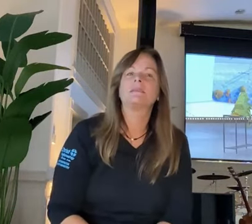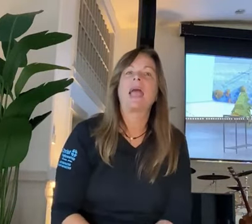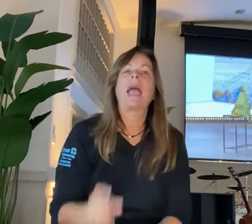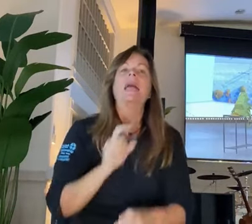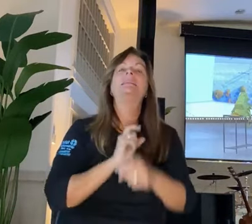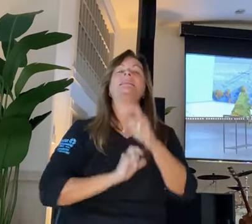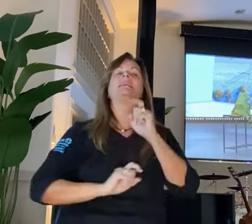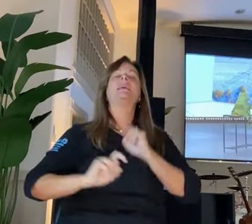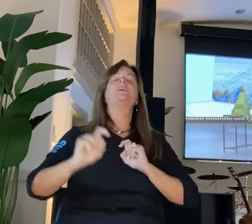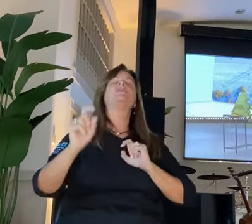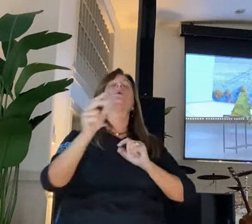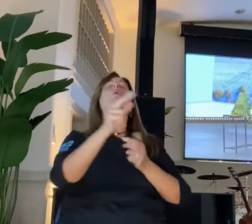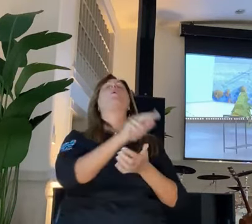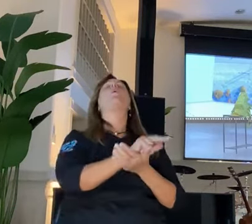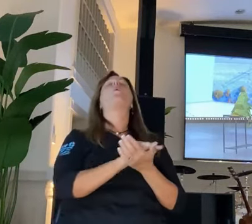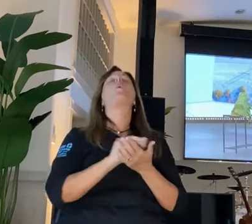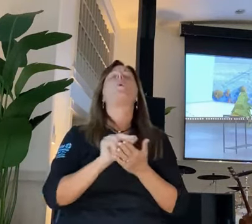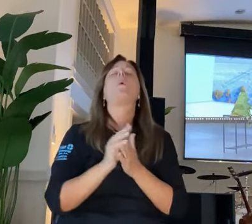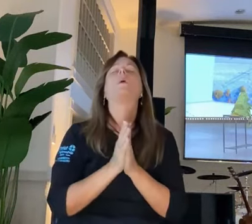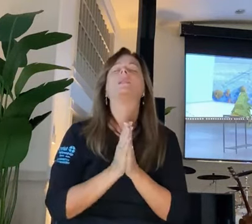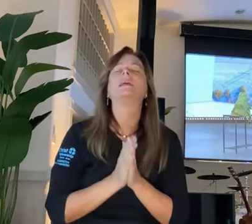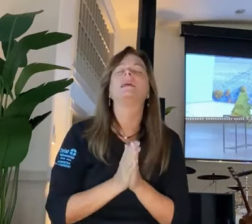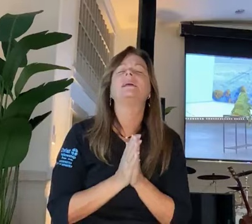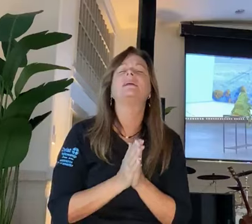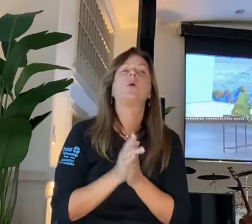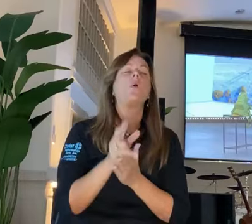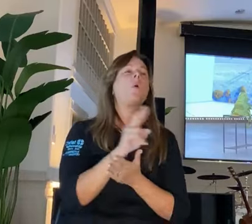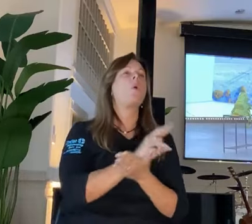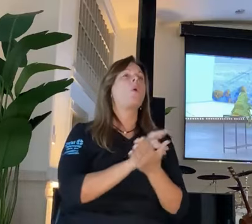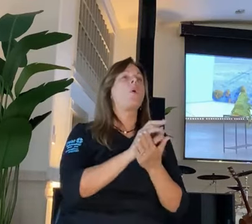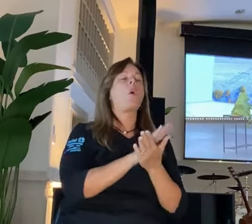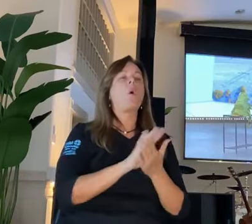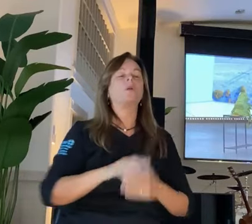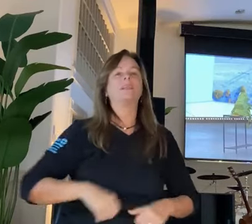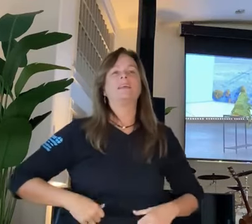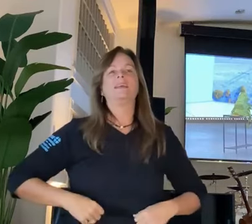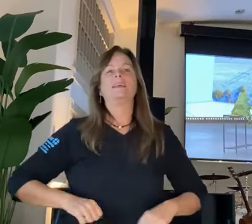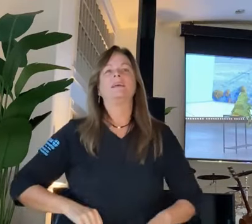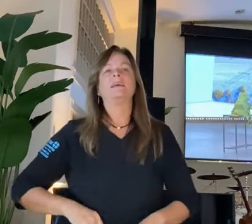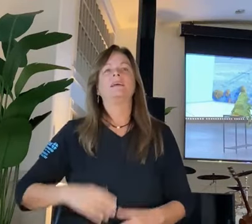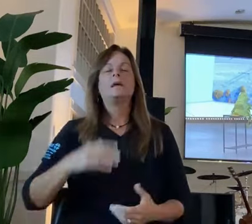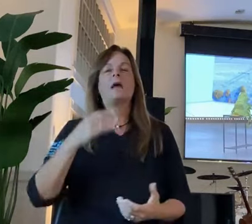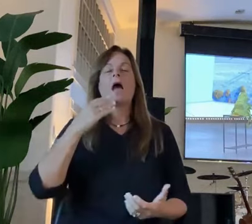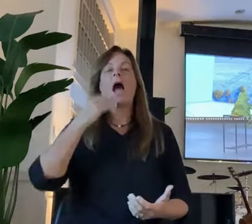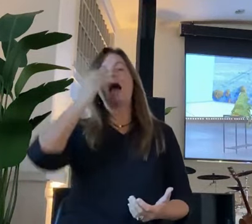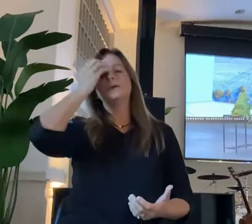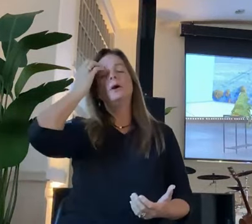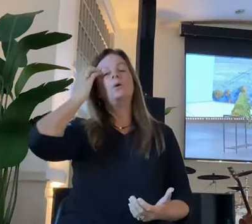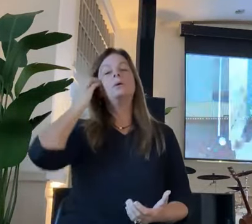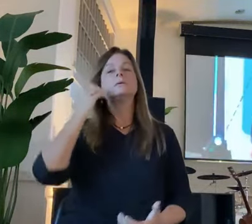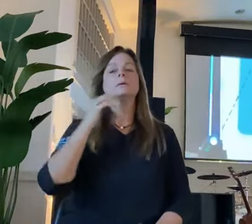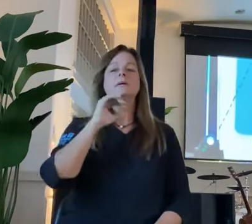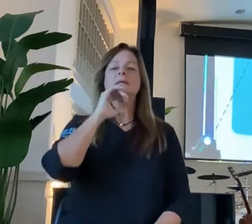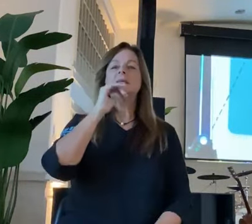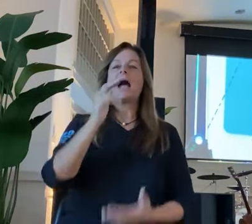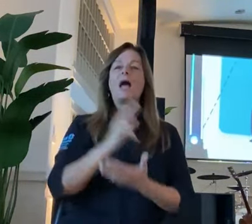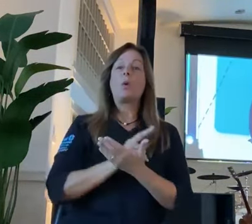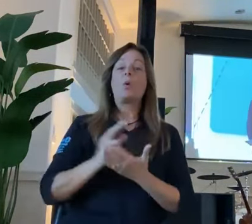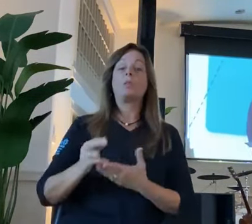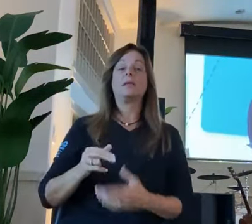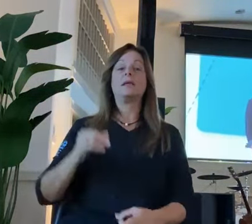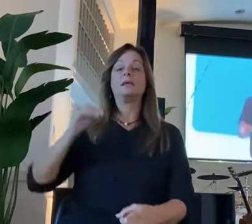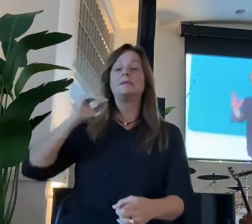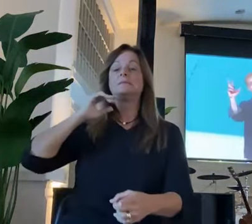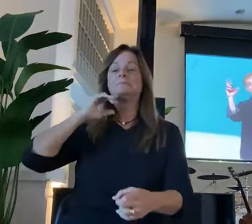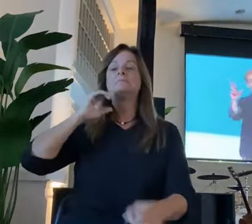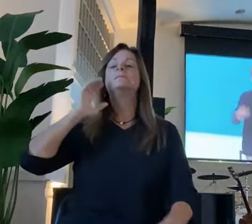what? Holiness. There you go, yeah. Yeah. I know it's not a very popular term today. Holiness. Woo, sounds